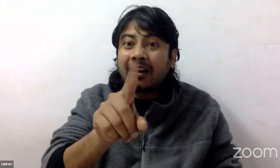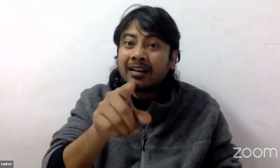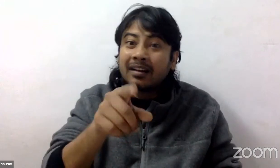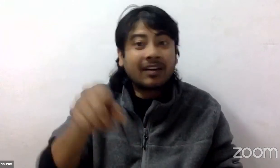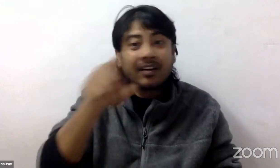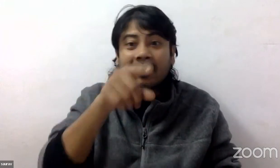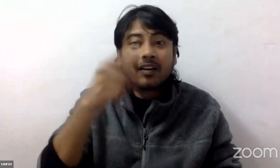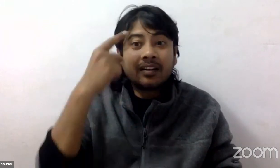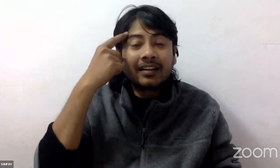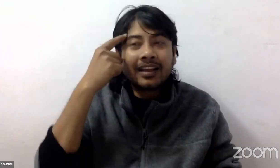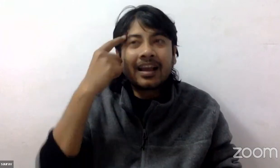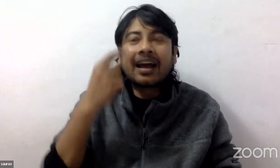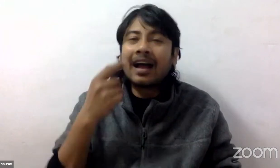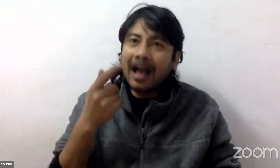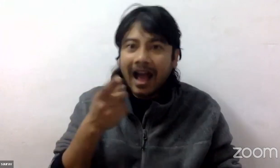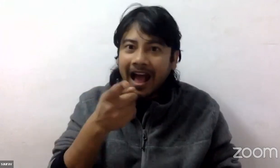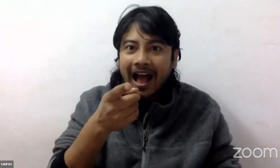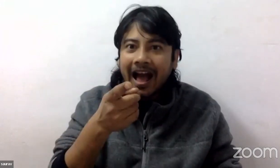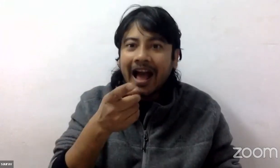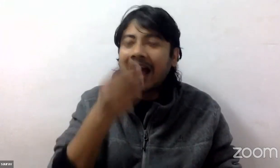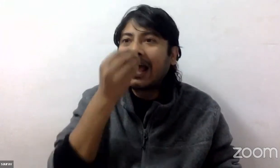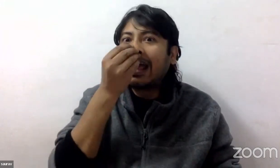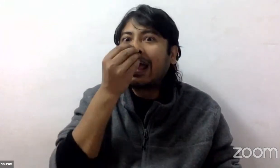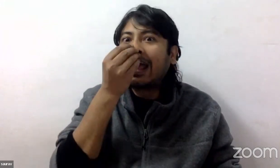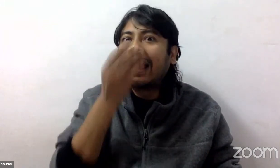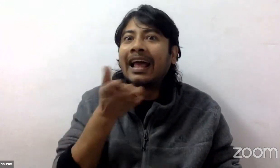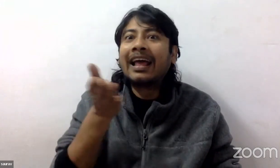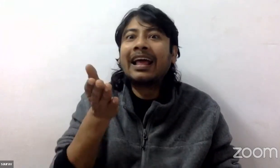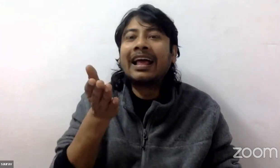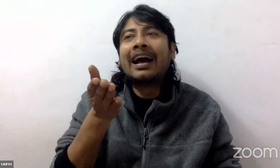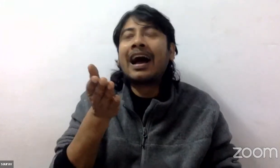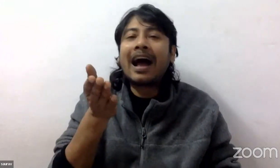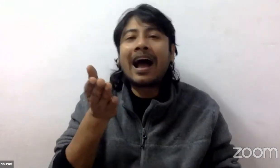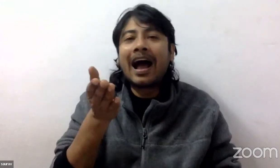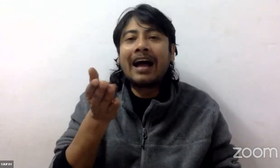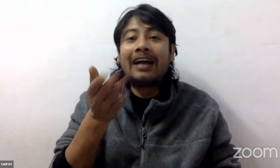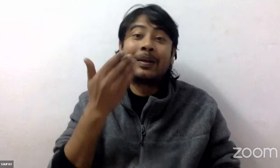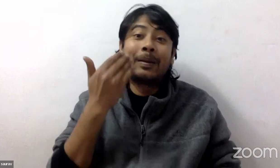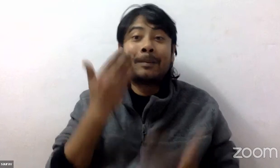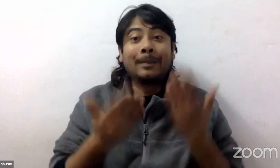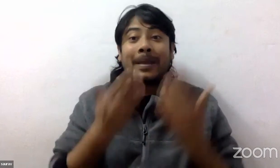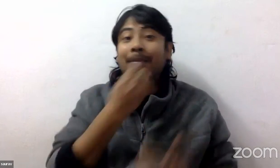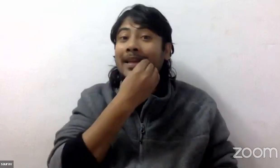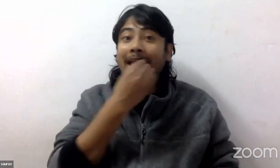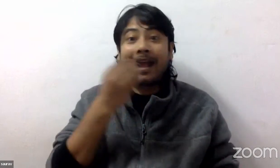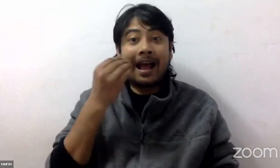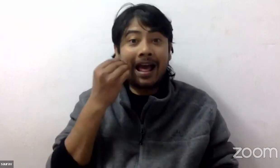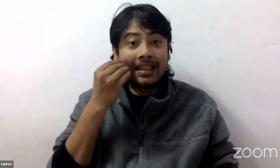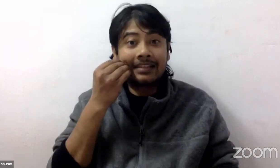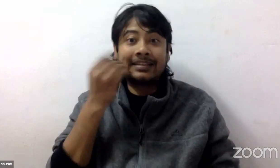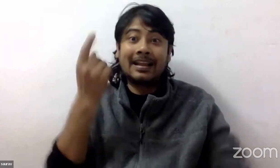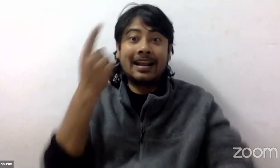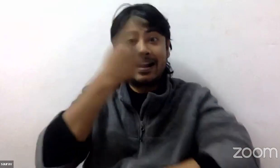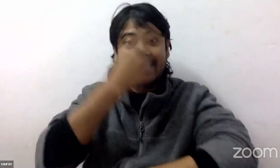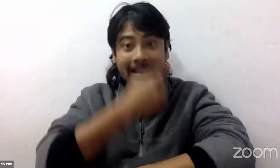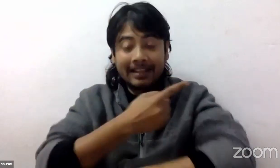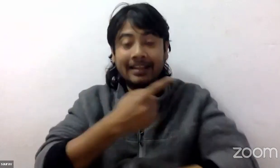party and, there was nice food my mother or my wife had cooked. So let me observe fast